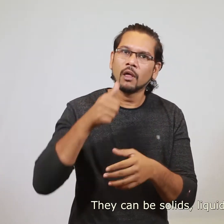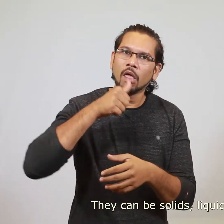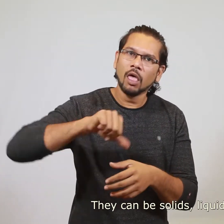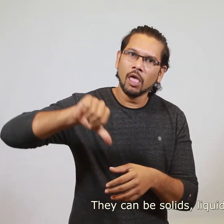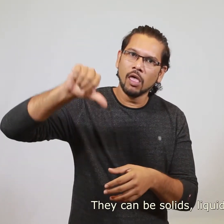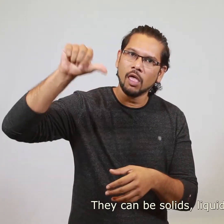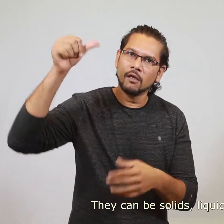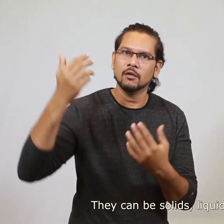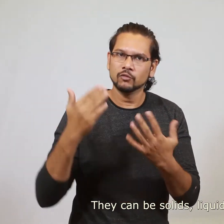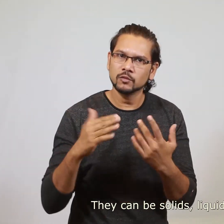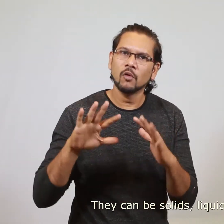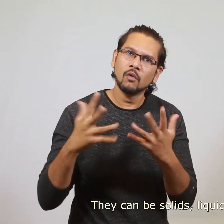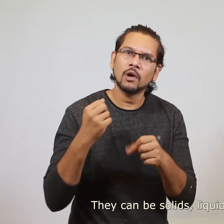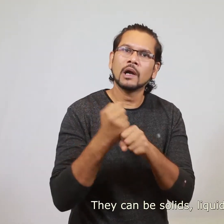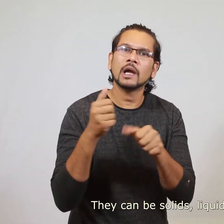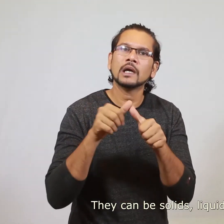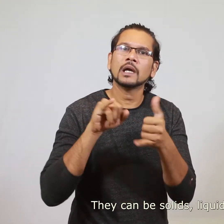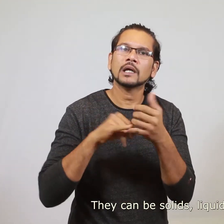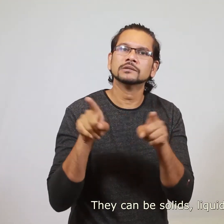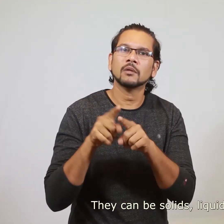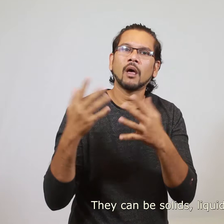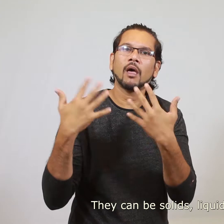liquids, or gases.